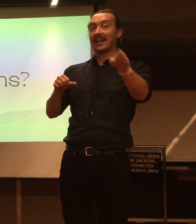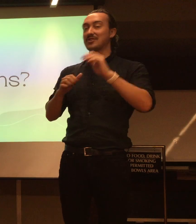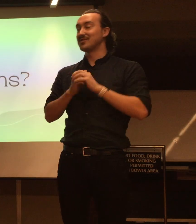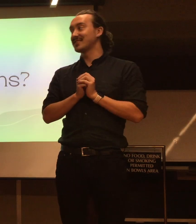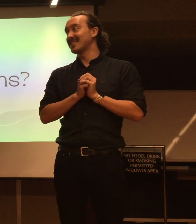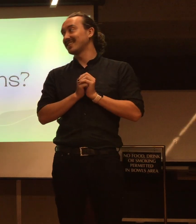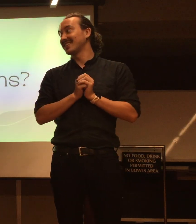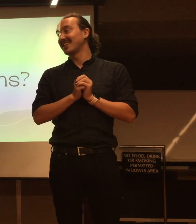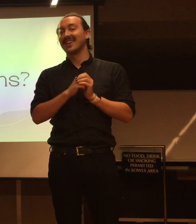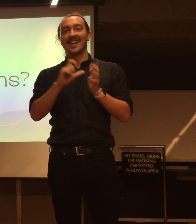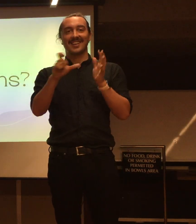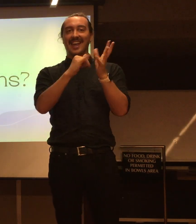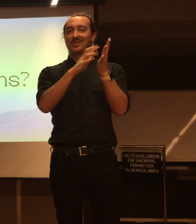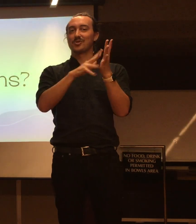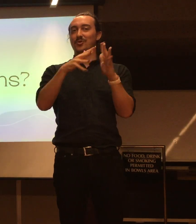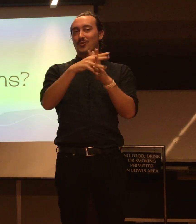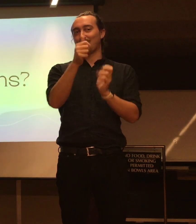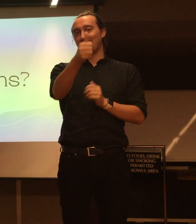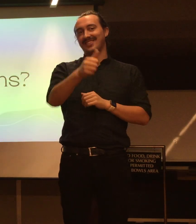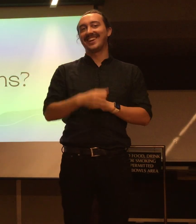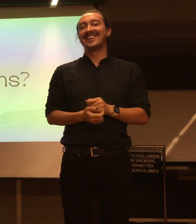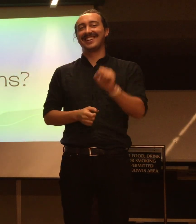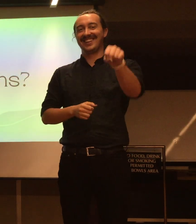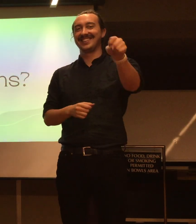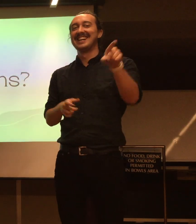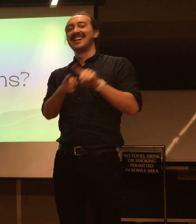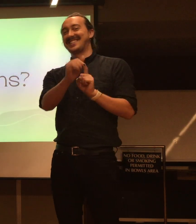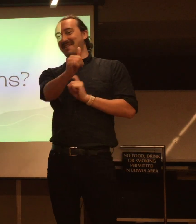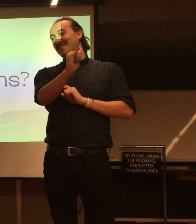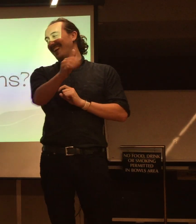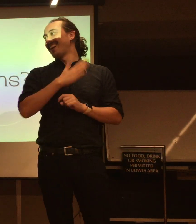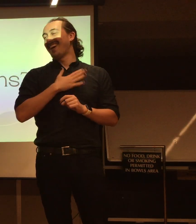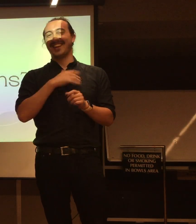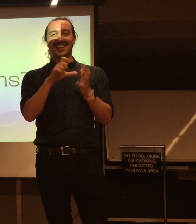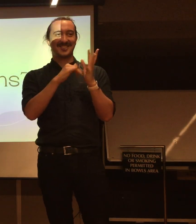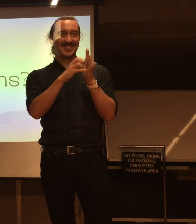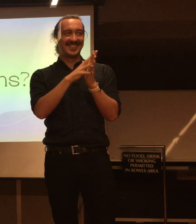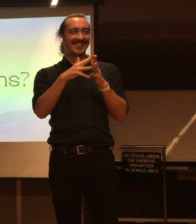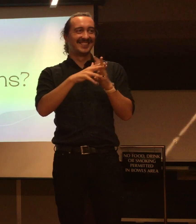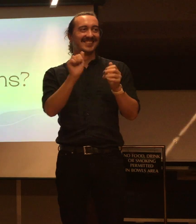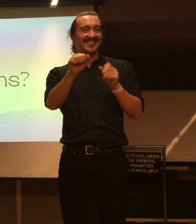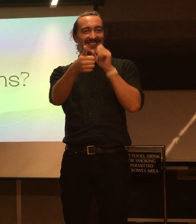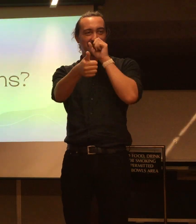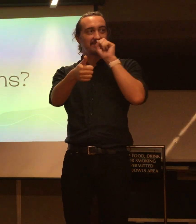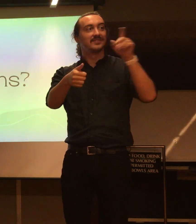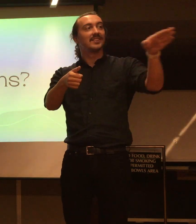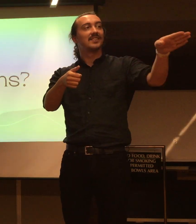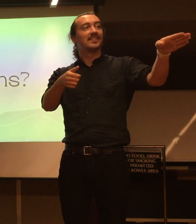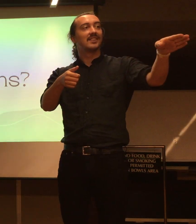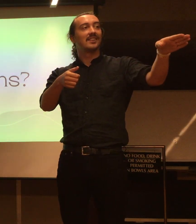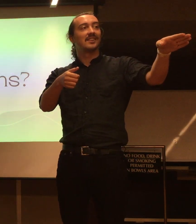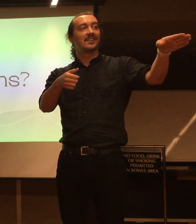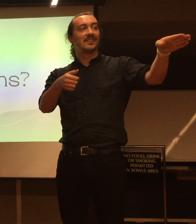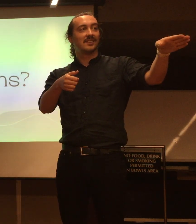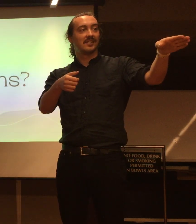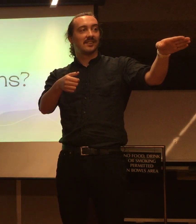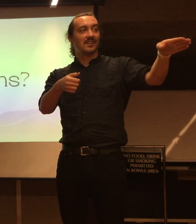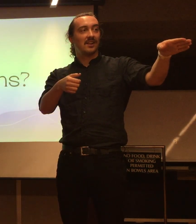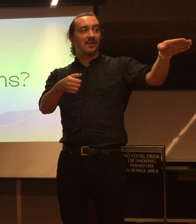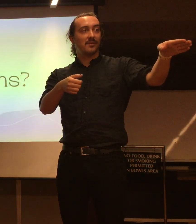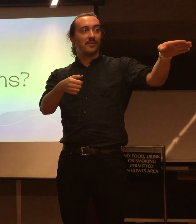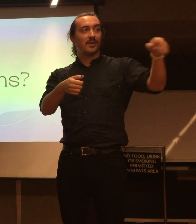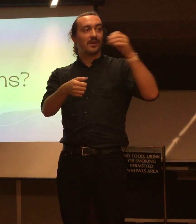What about cashews? Cashews are good too. Yes, I just couldn't think of it. Yeah. Same. Yeah. Absolutely.